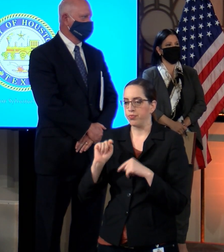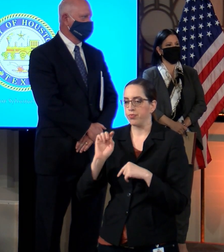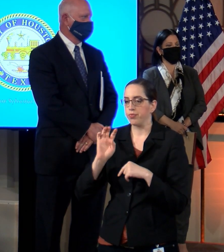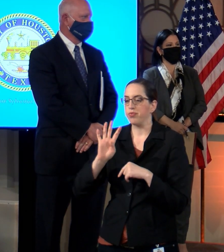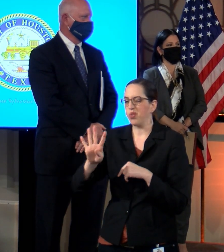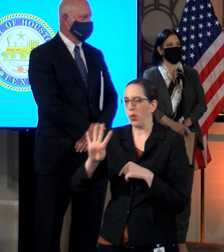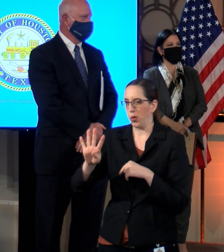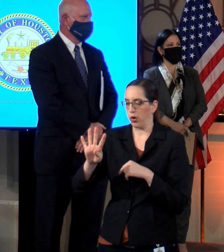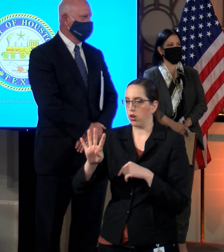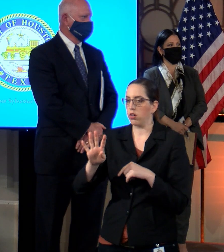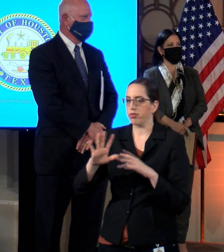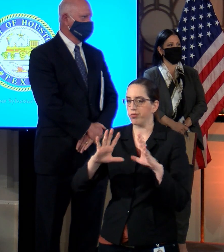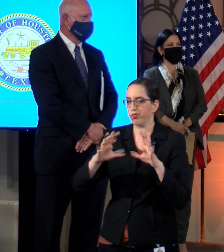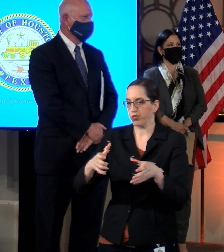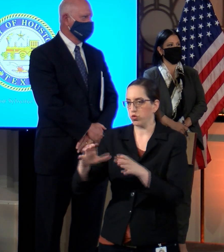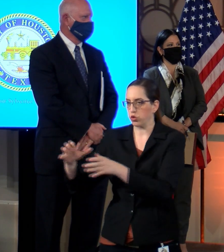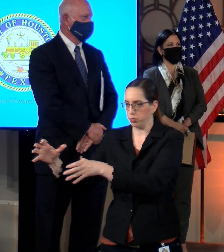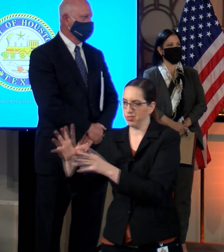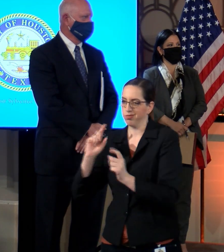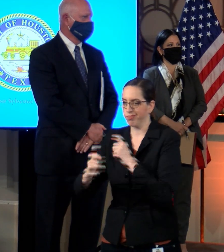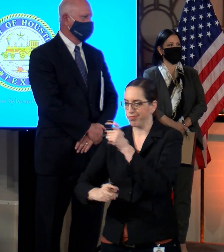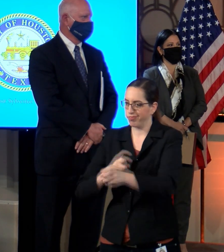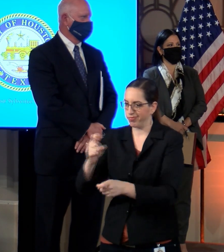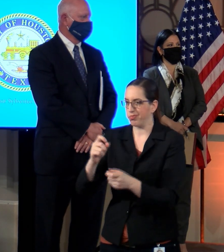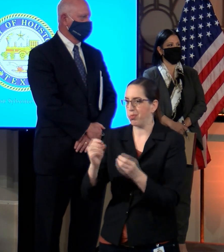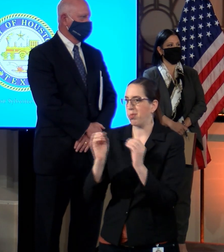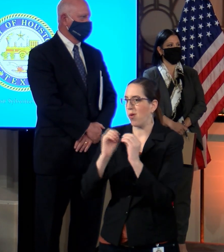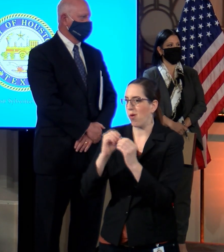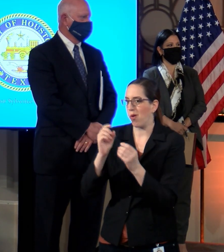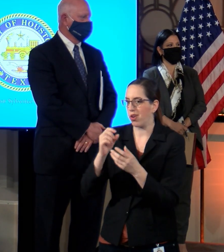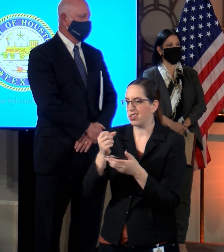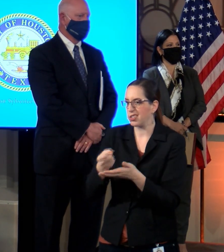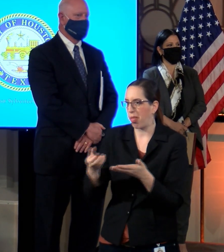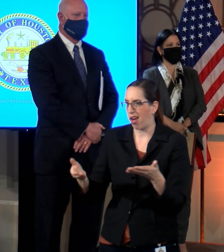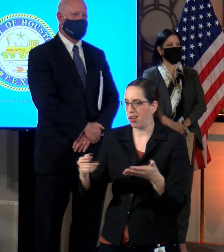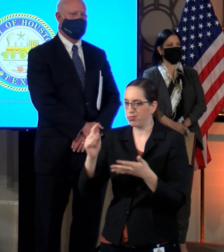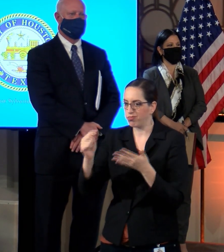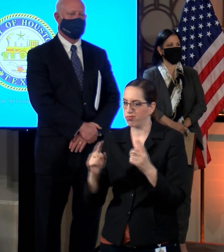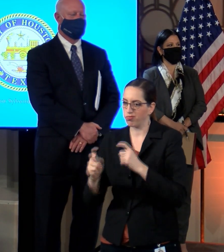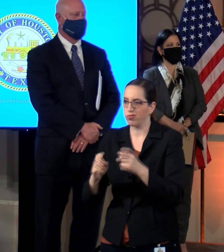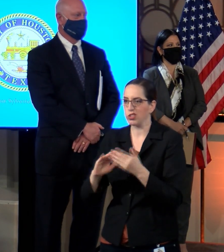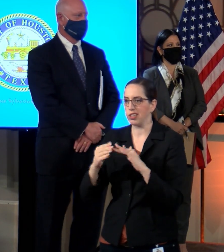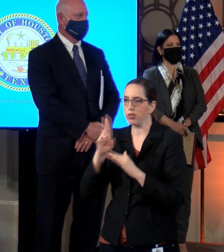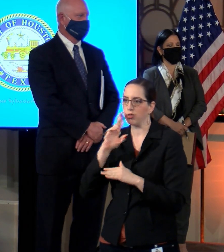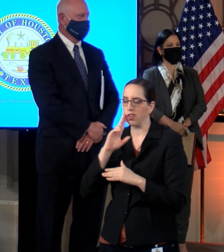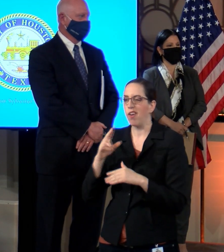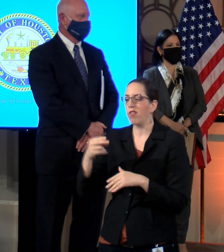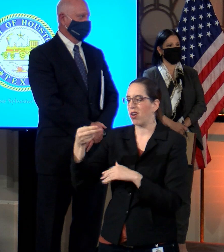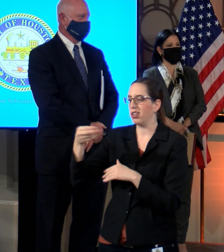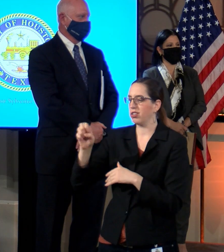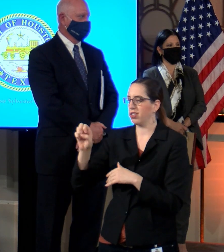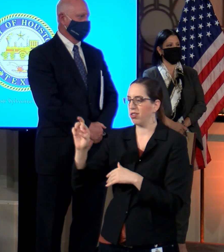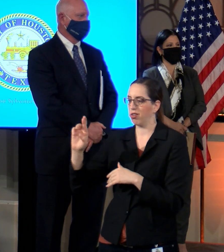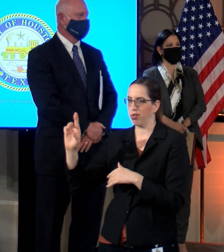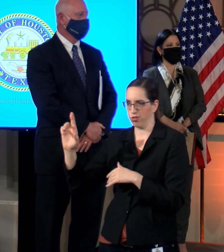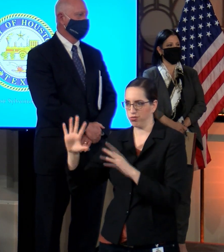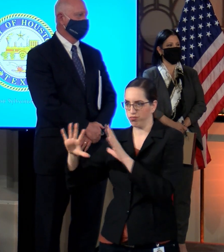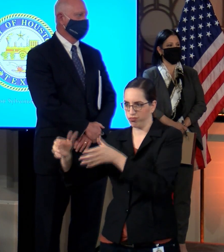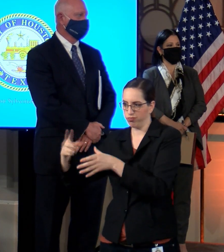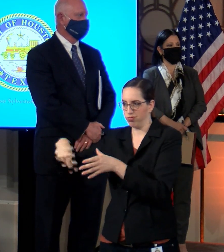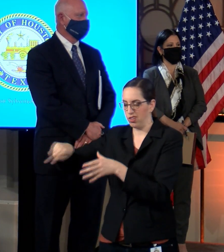individuals or groups that are donating additional supplies to the city of Houston to our Health Equity Response Team Task